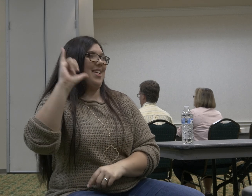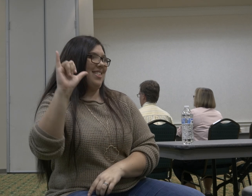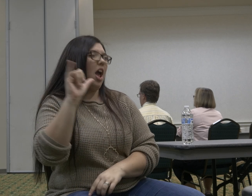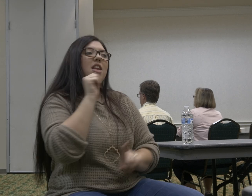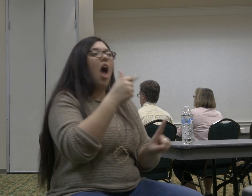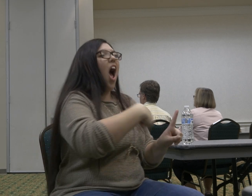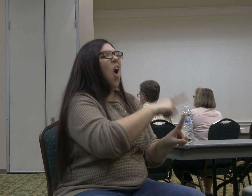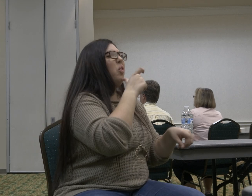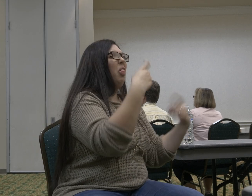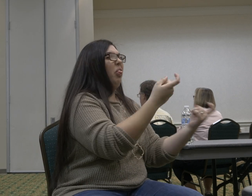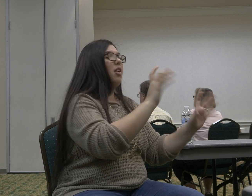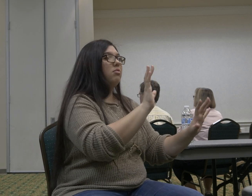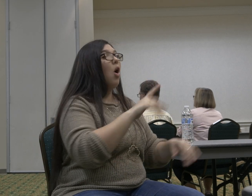his godly ones.